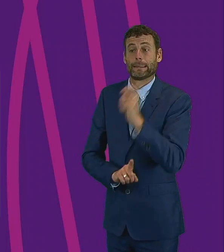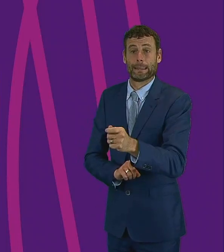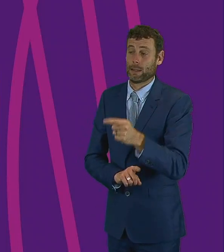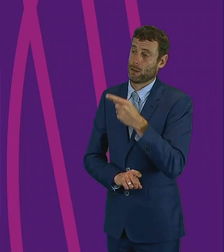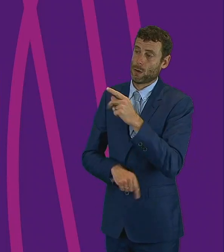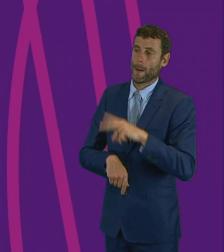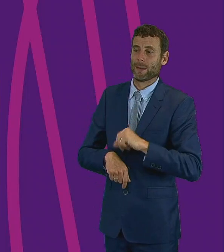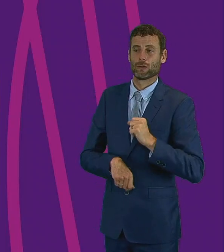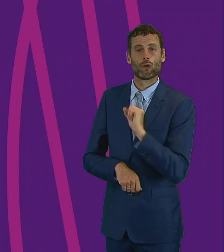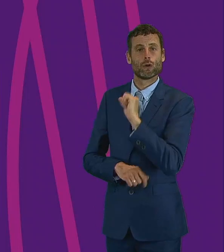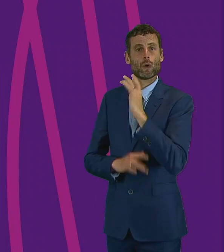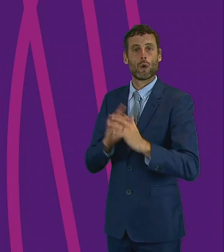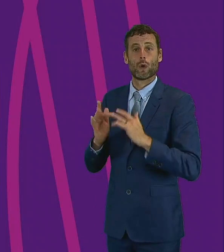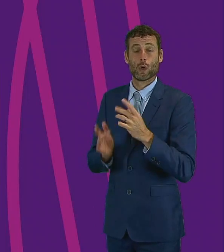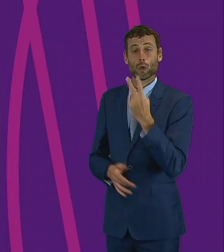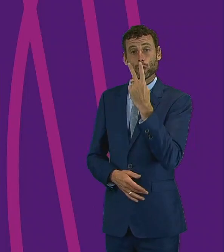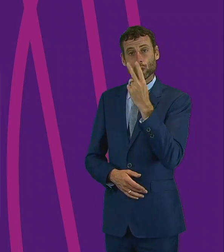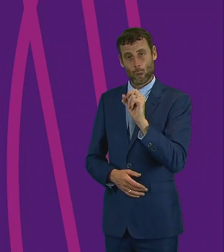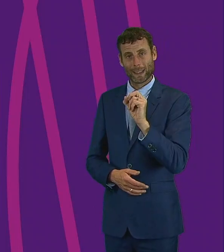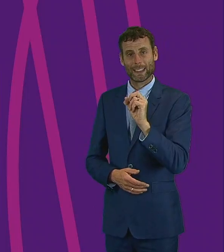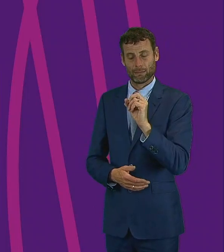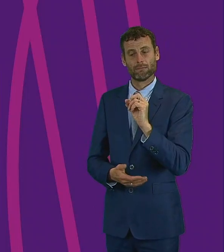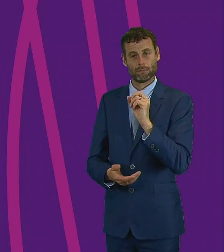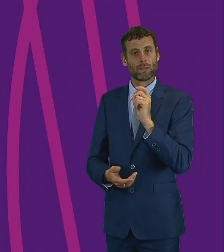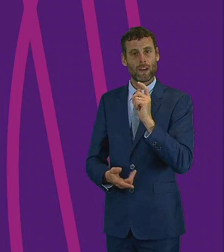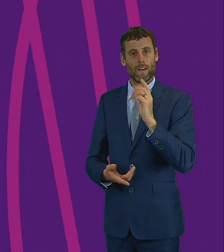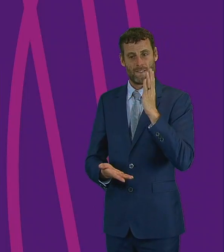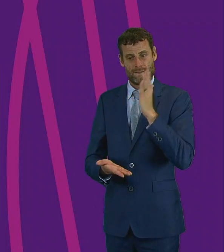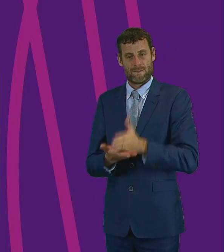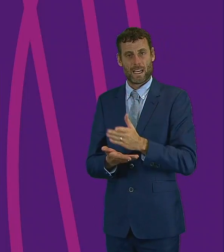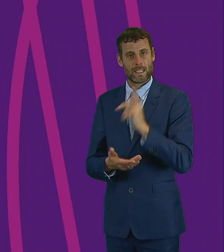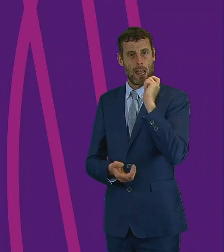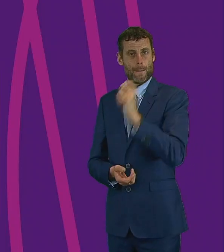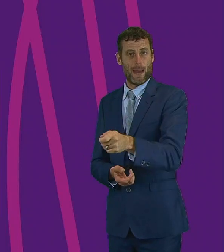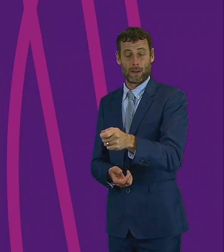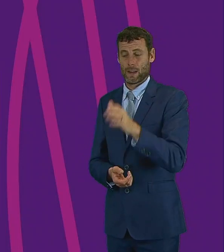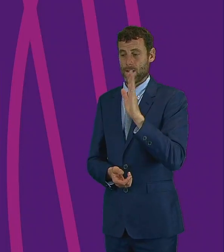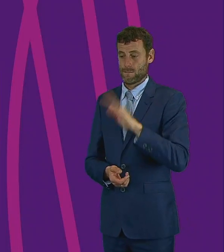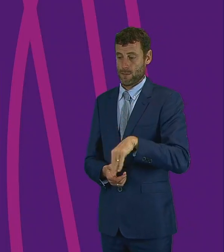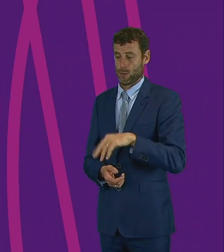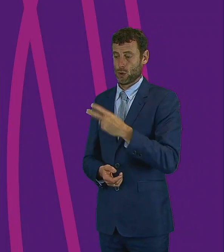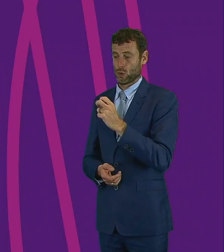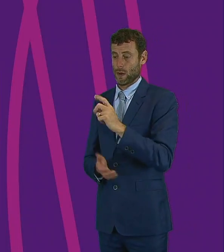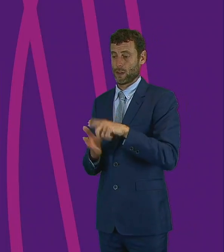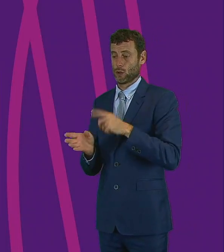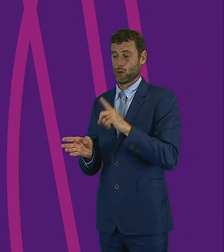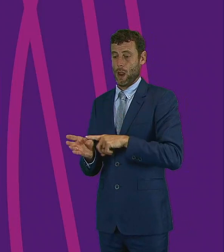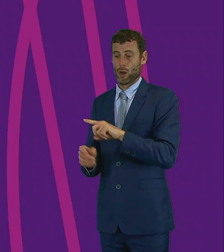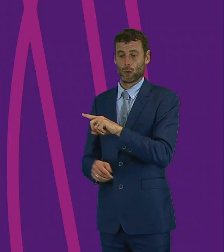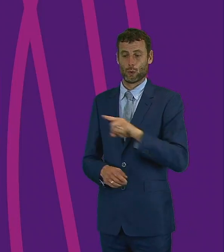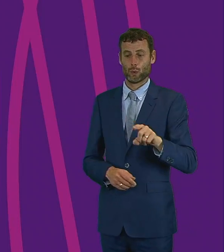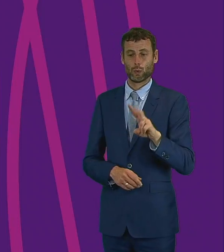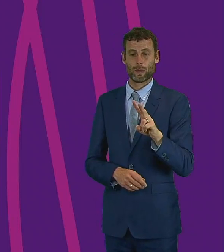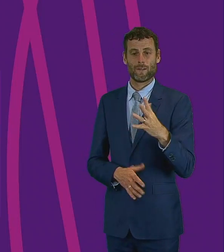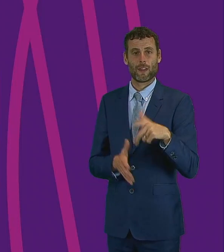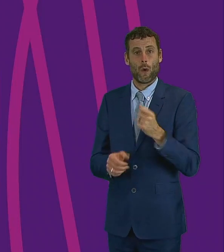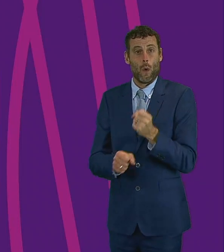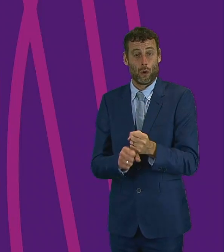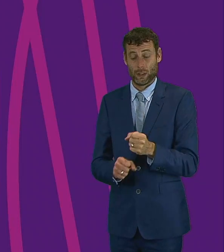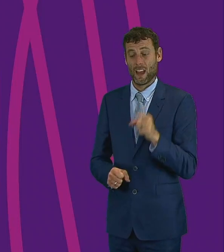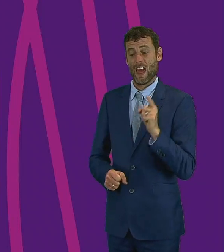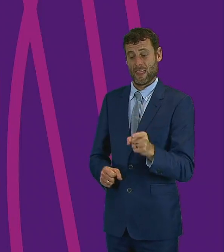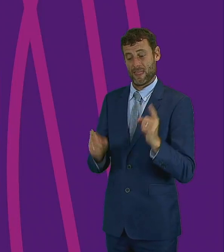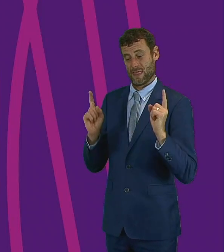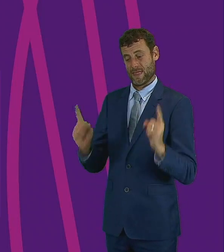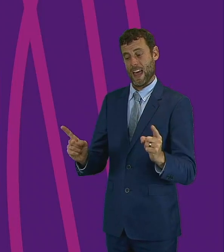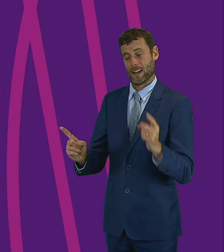shows that 20 fixed penalty notices were issued between the 10th of July and 25th August, and that's the period when face covering regulations